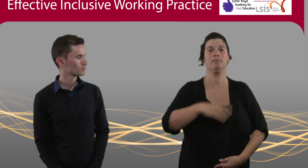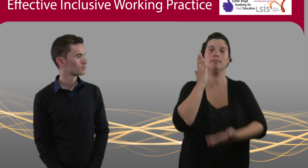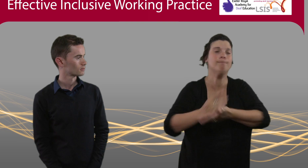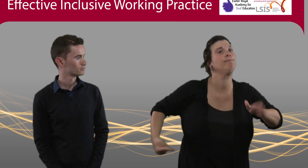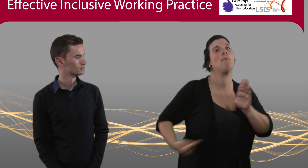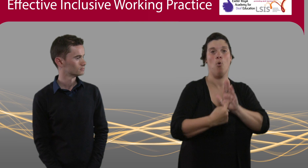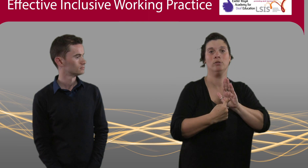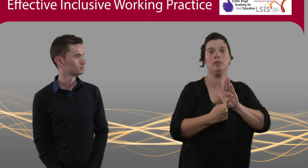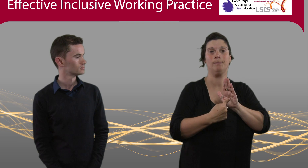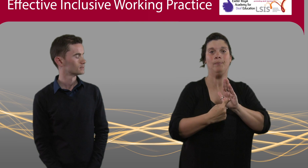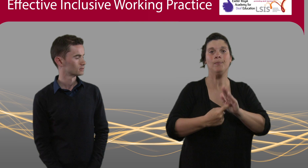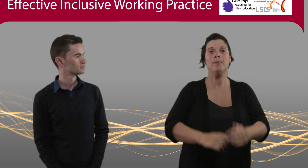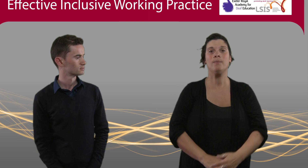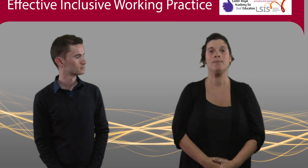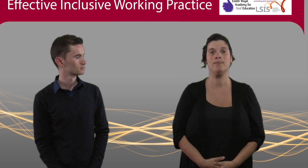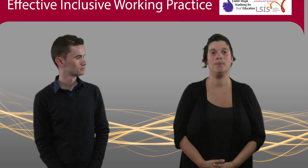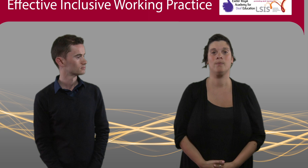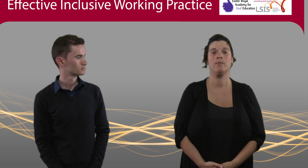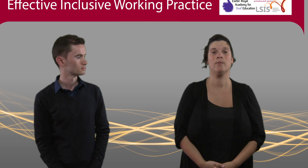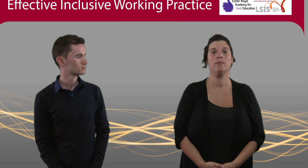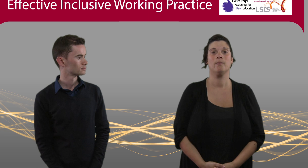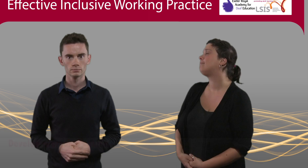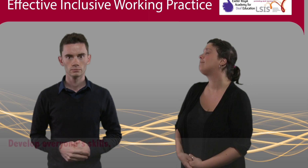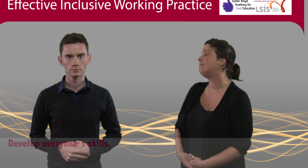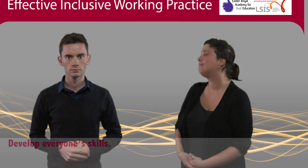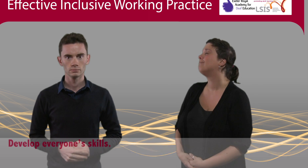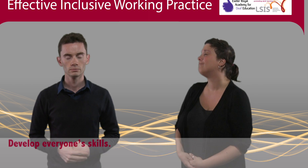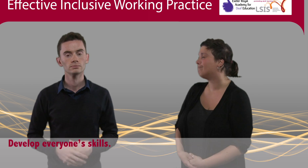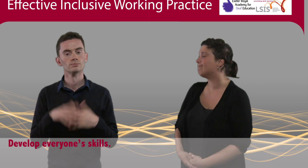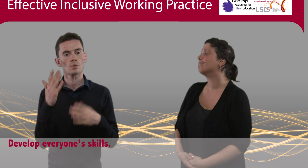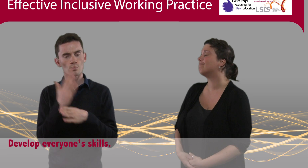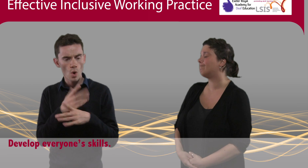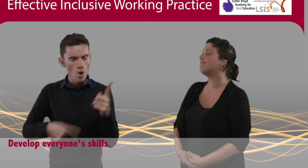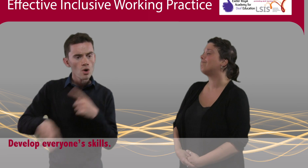Develop everyone's skills.